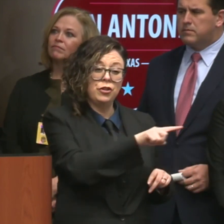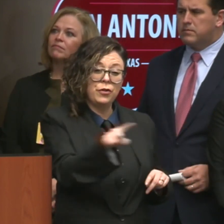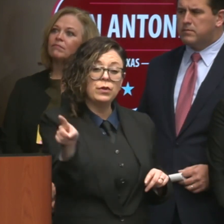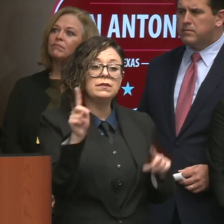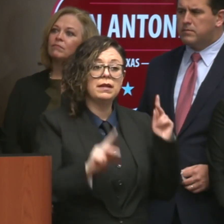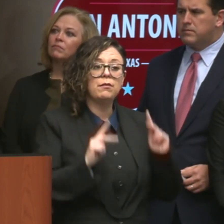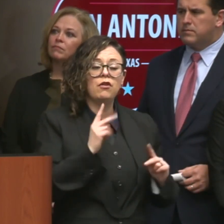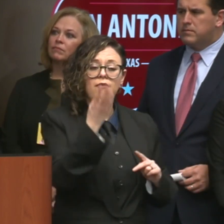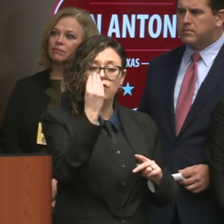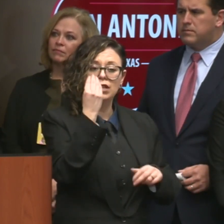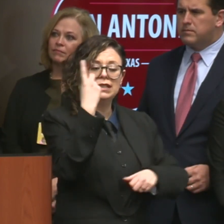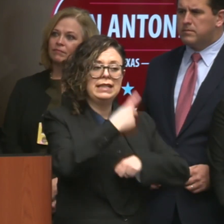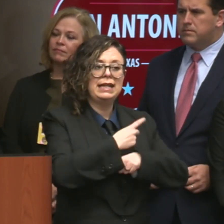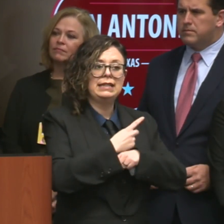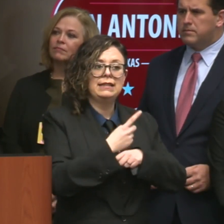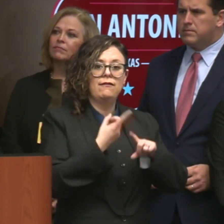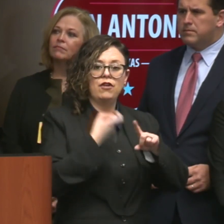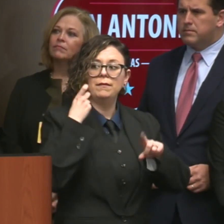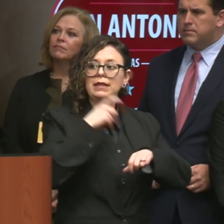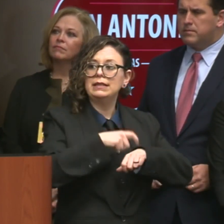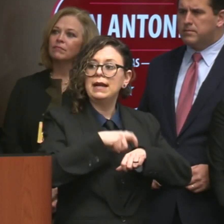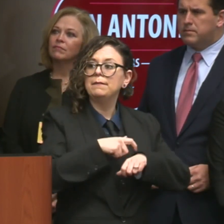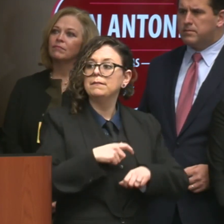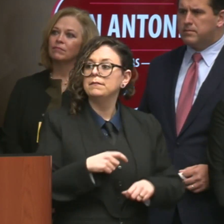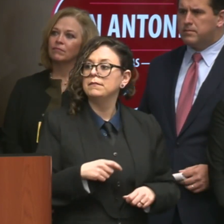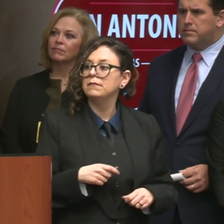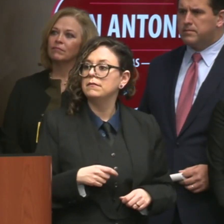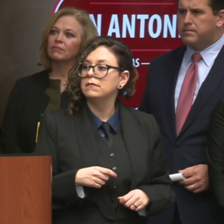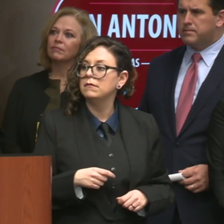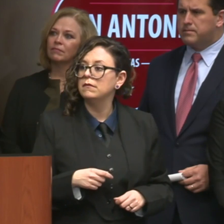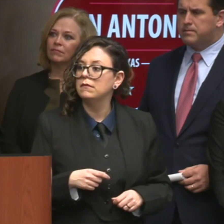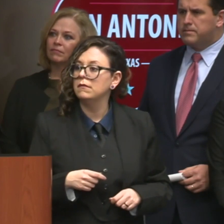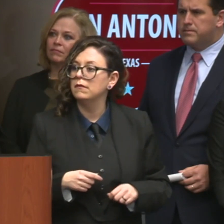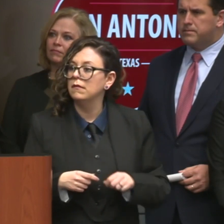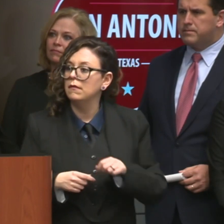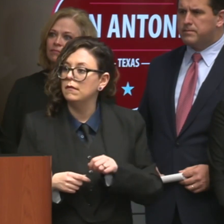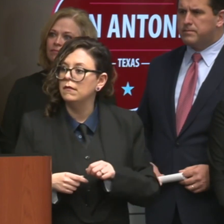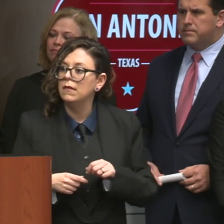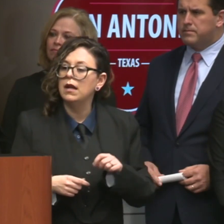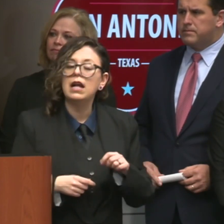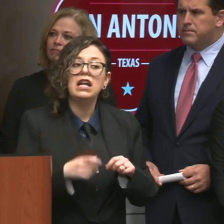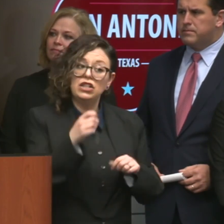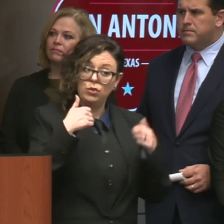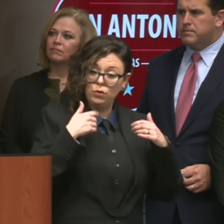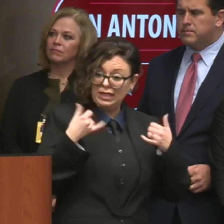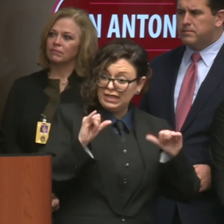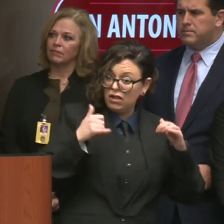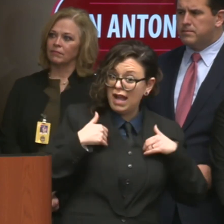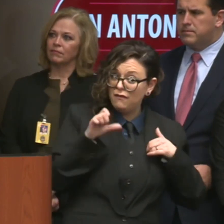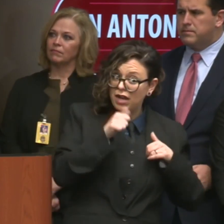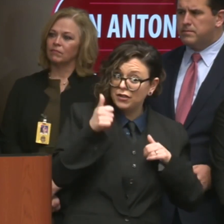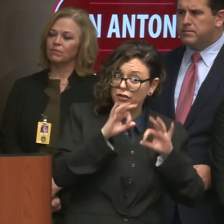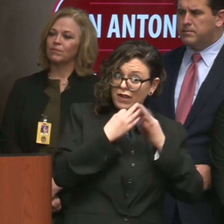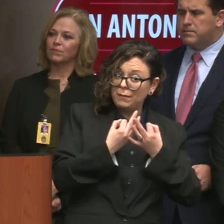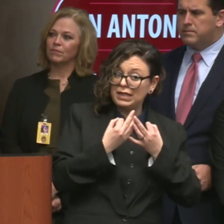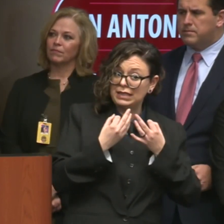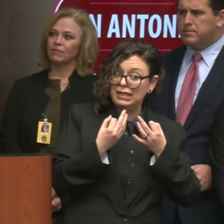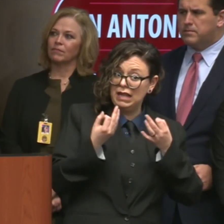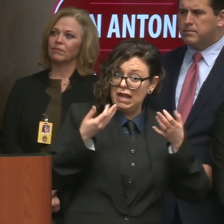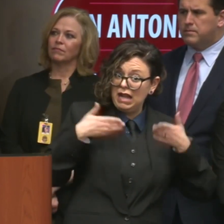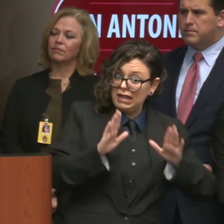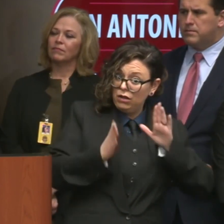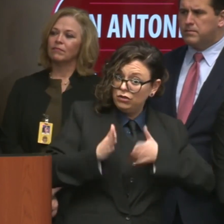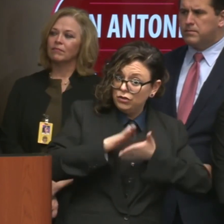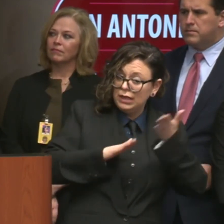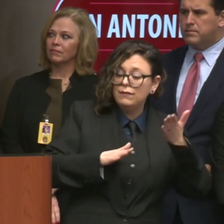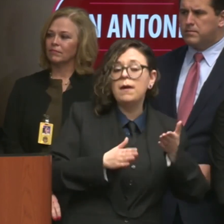time the wheels were up in China. Do they self-quarantine for their families, and are their families allowed to? Yes, so like I said, because most of the travelers were